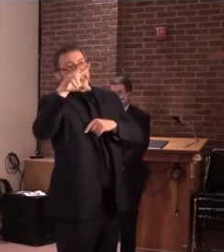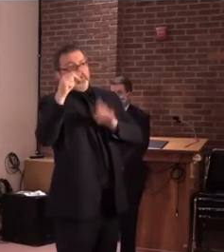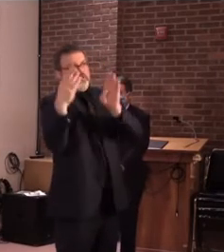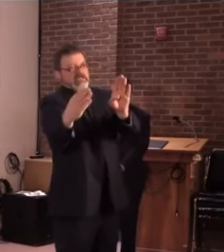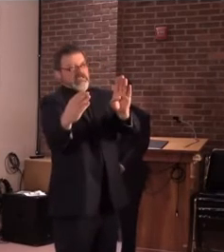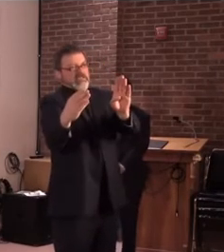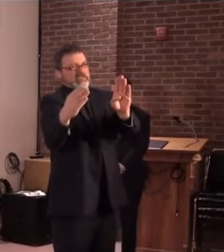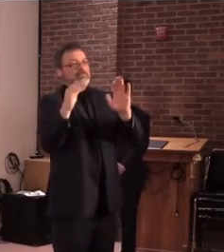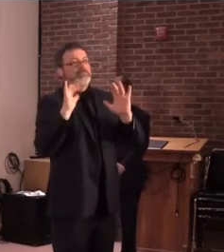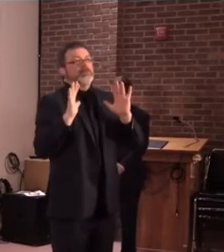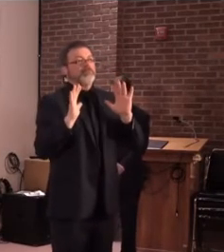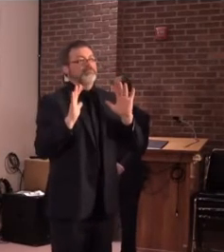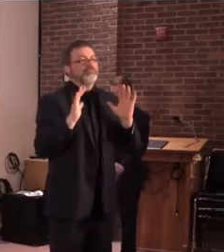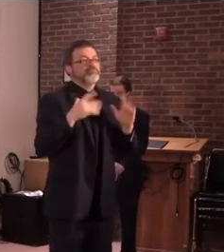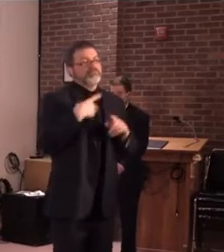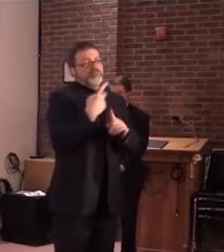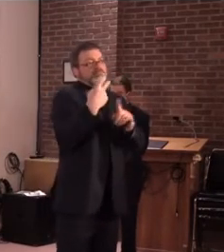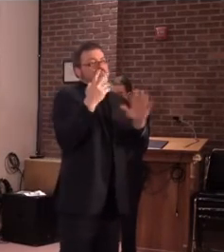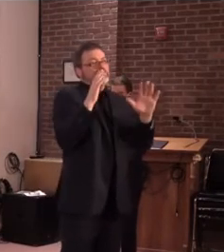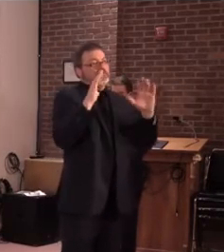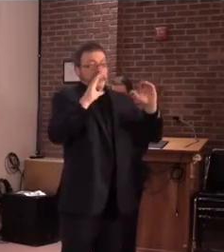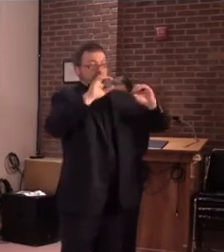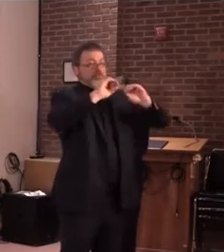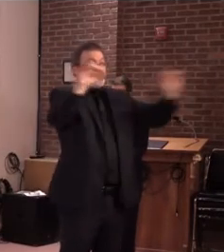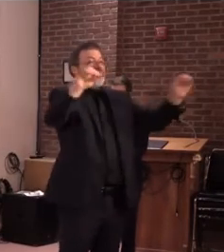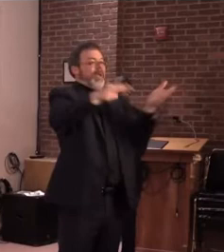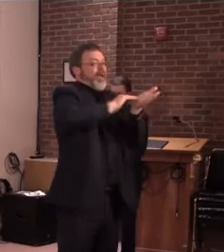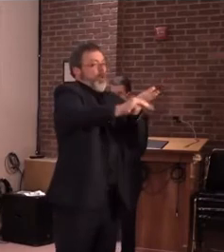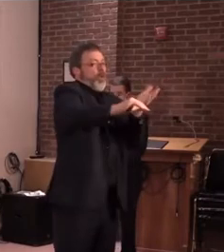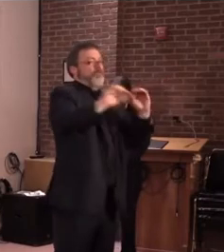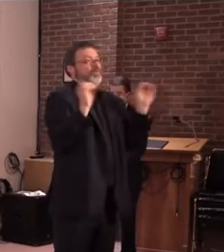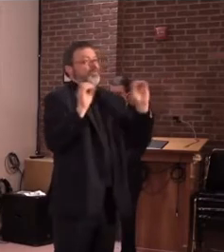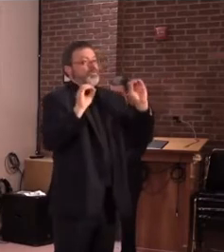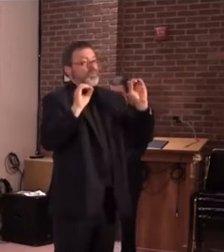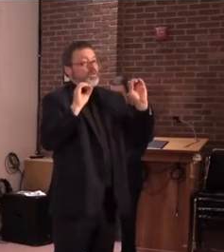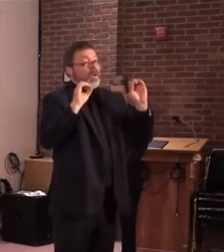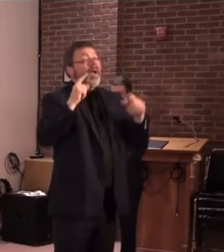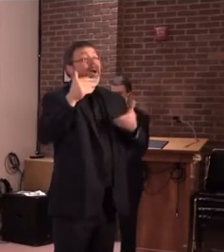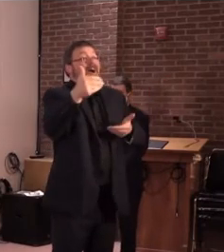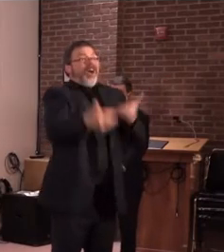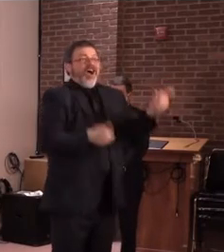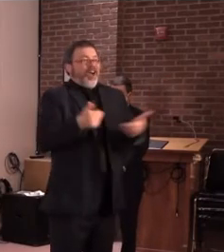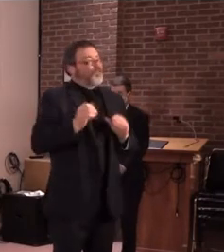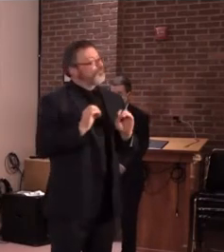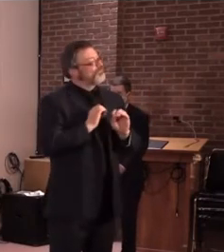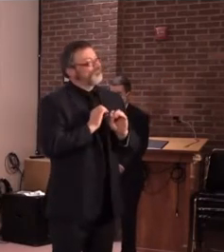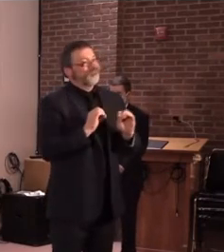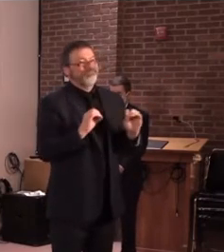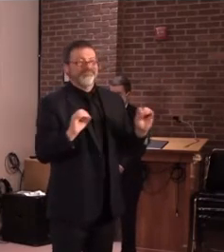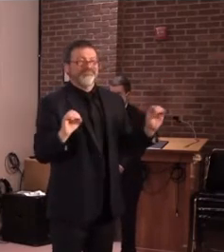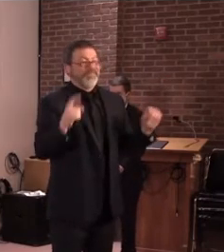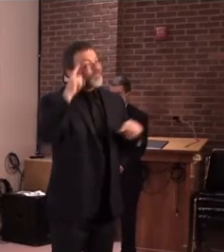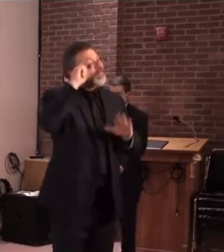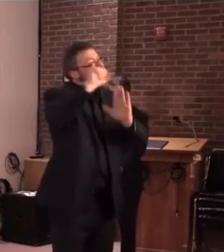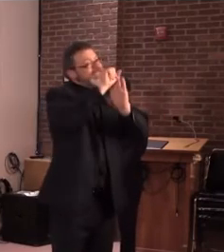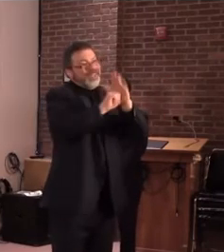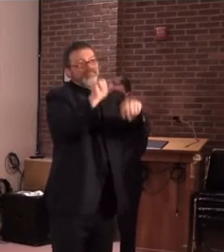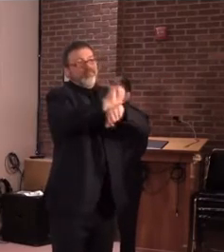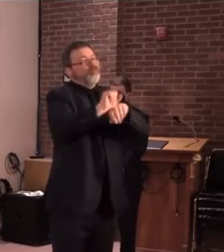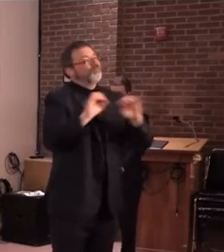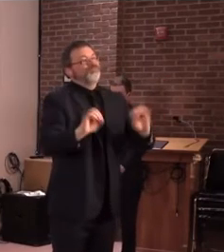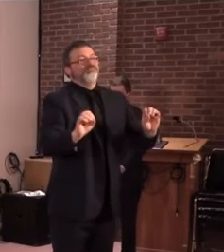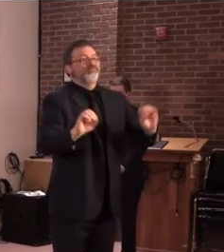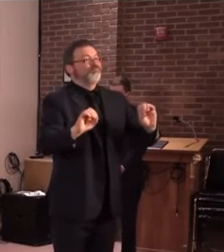time, but again, we're trying to survive ourselves and get through the next 3 months and then determine what happens from